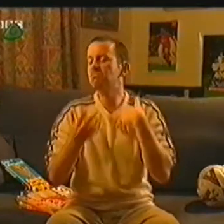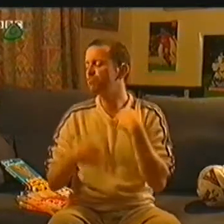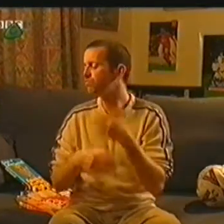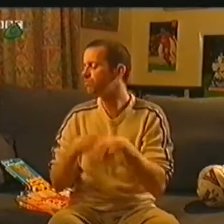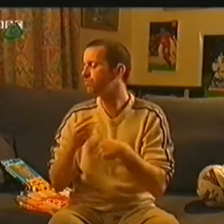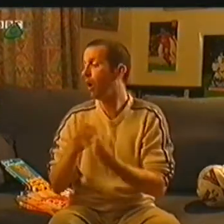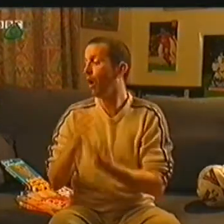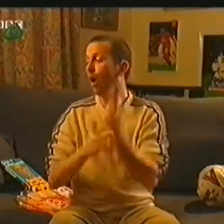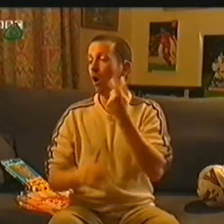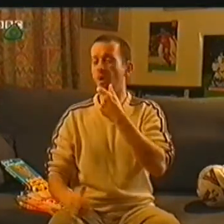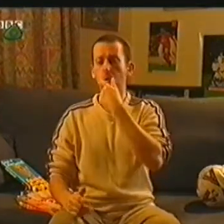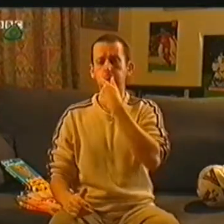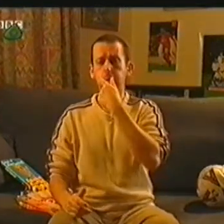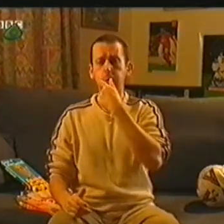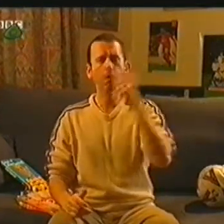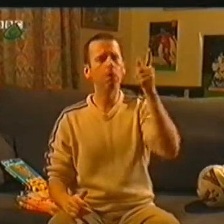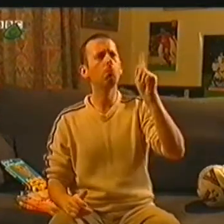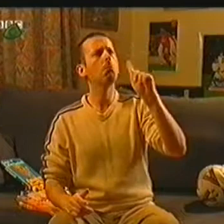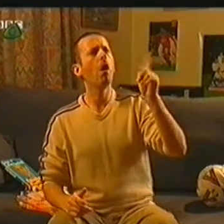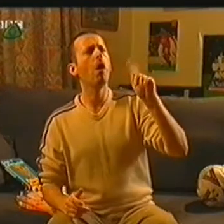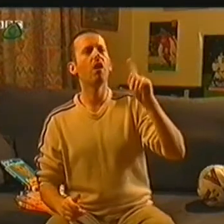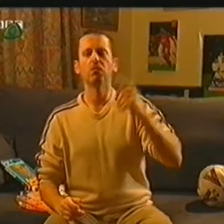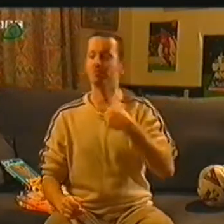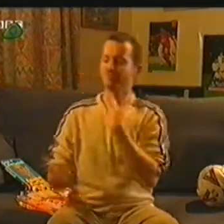Soon they blew the whistle and beckoned everyone over.